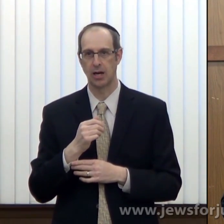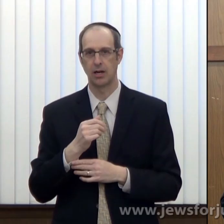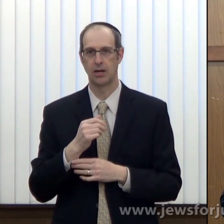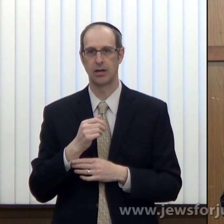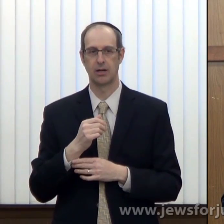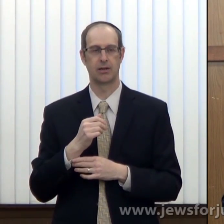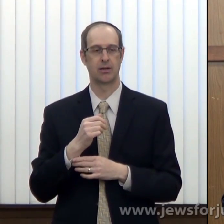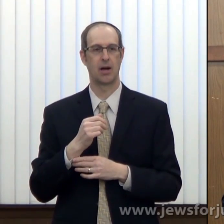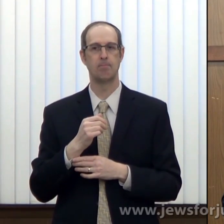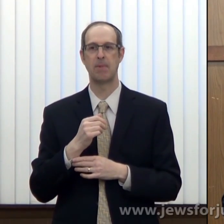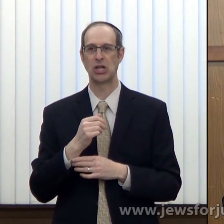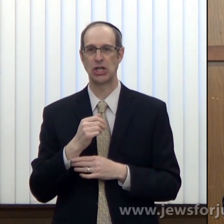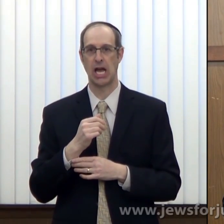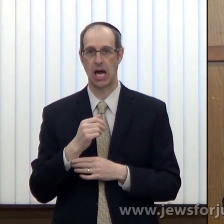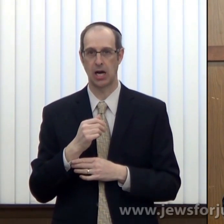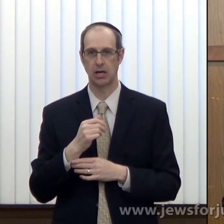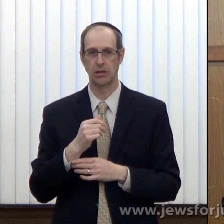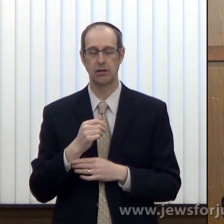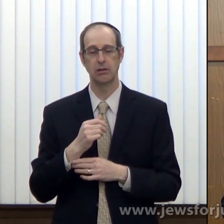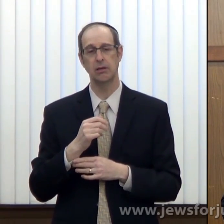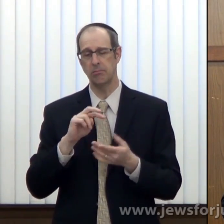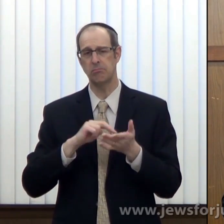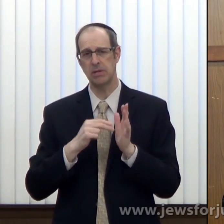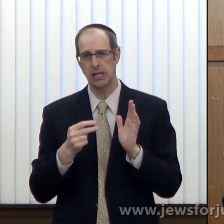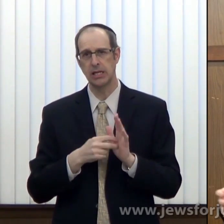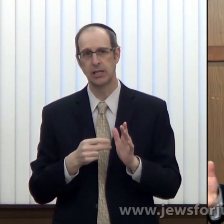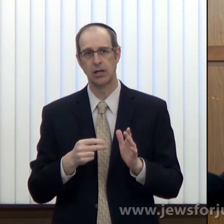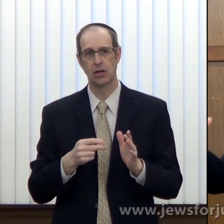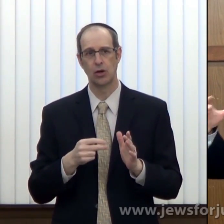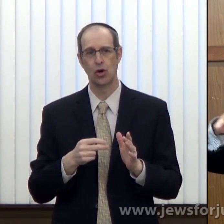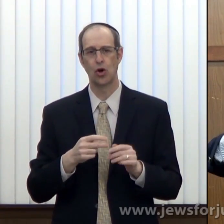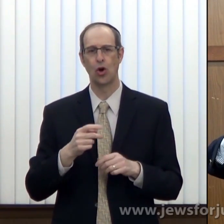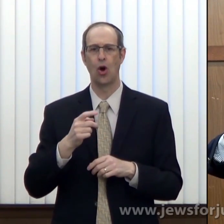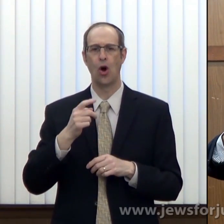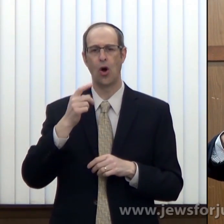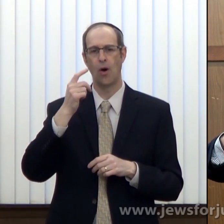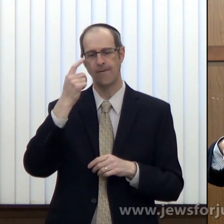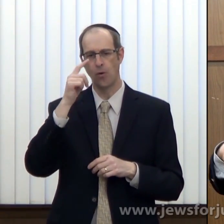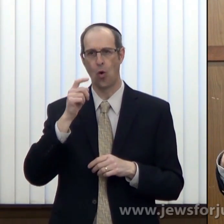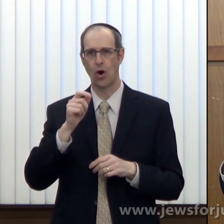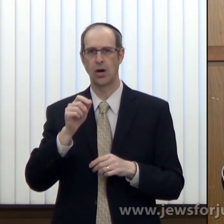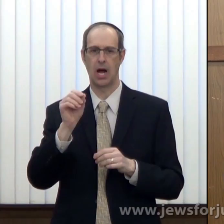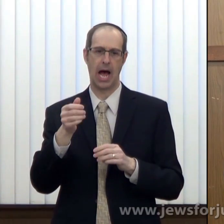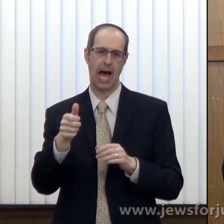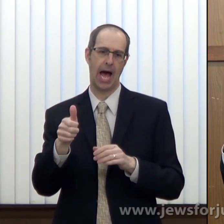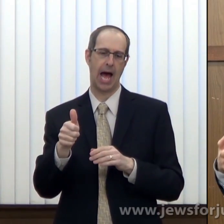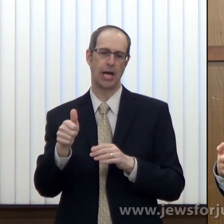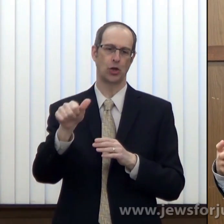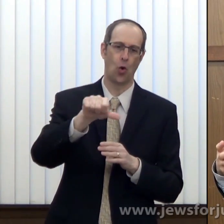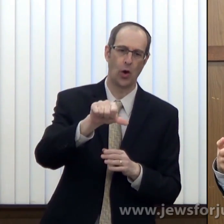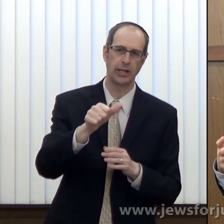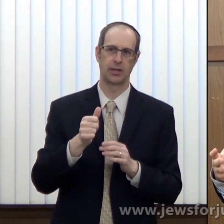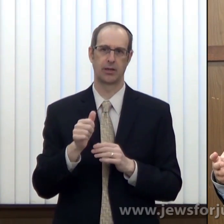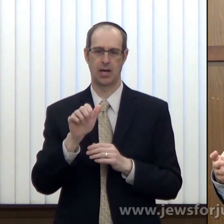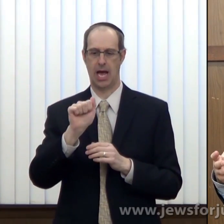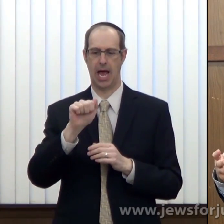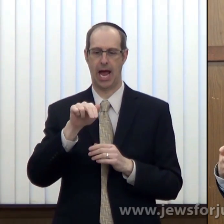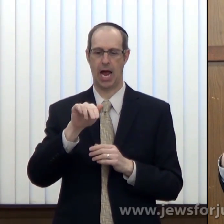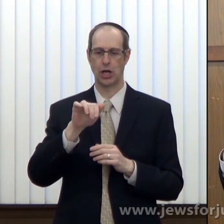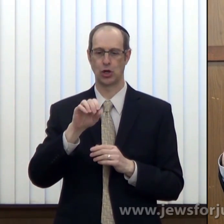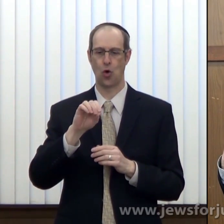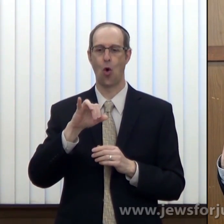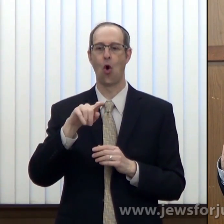Mashiach. Mashiach basically means to anoint. To anoint in the